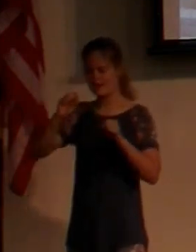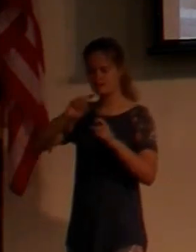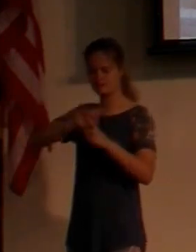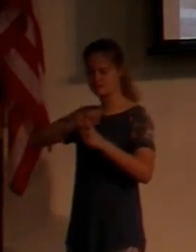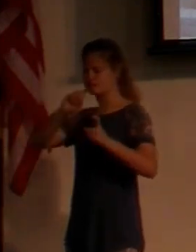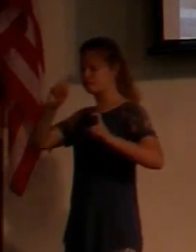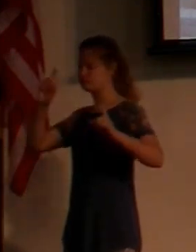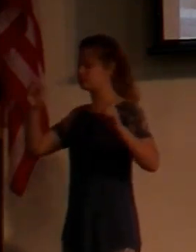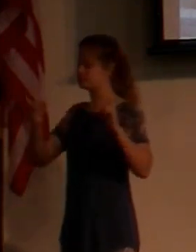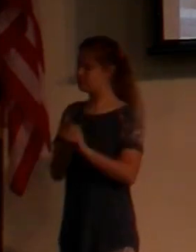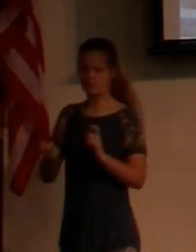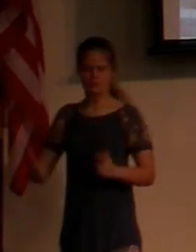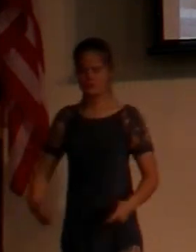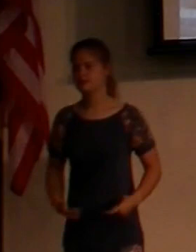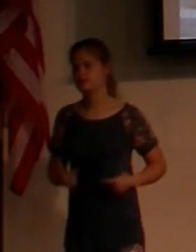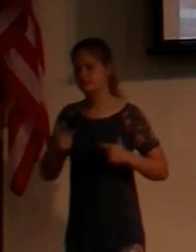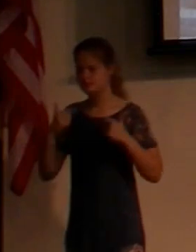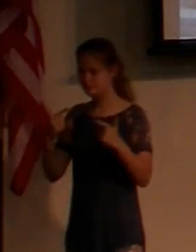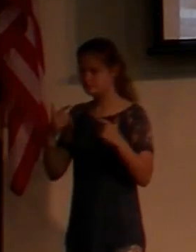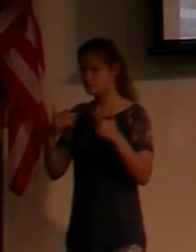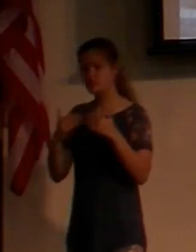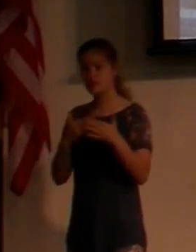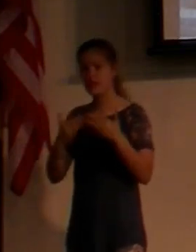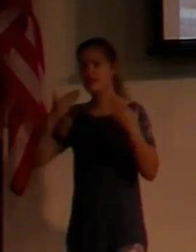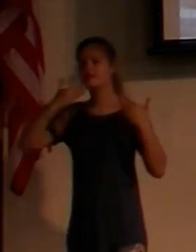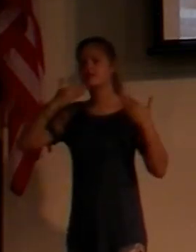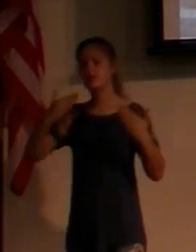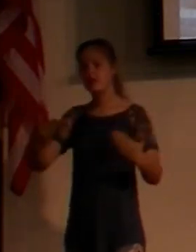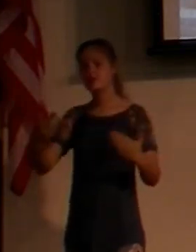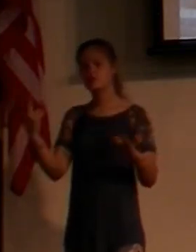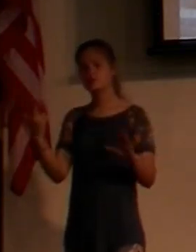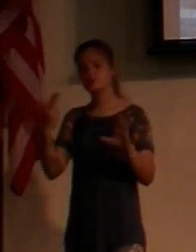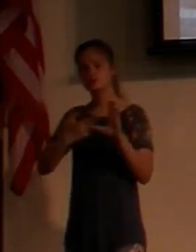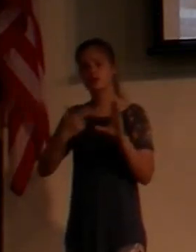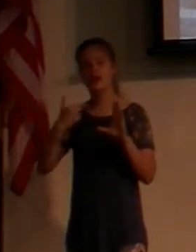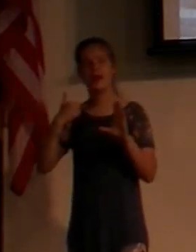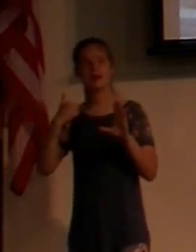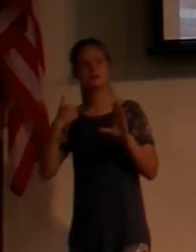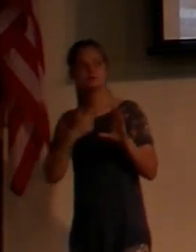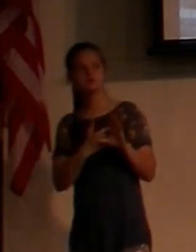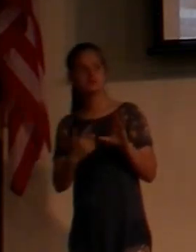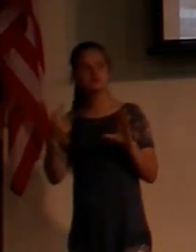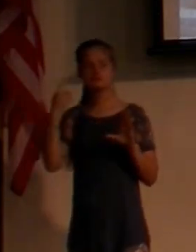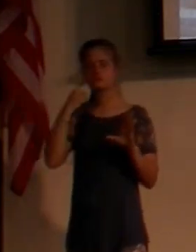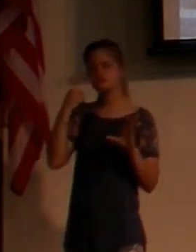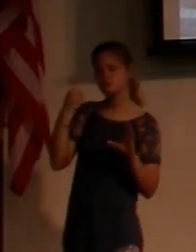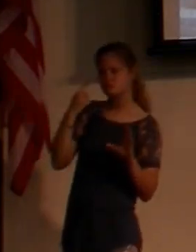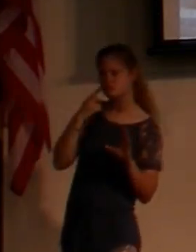your life. So anyways, thank you for being part of this with us and listening, and again, be